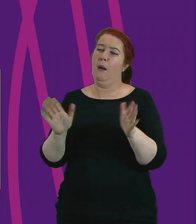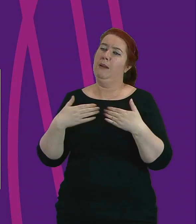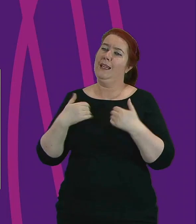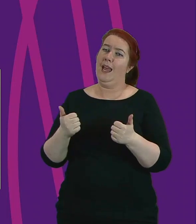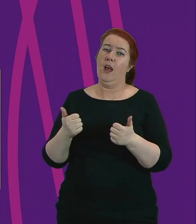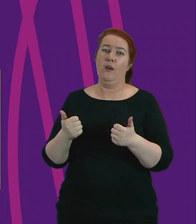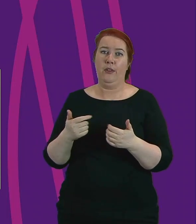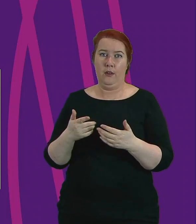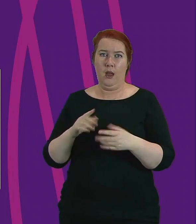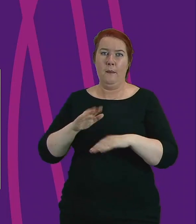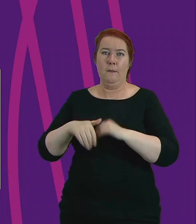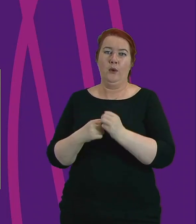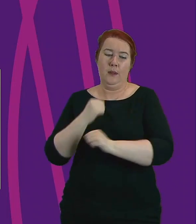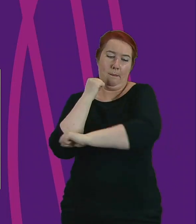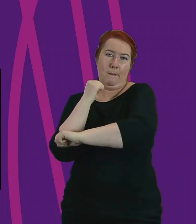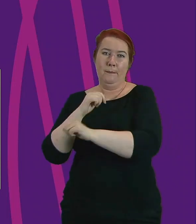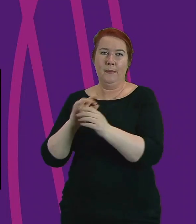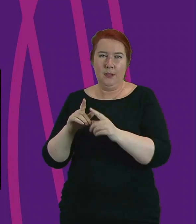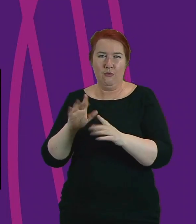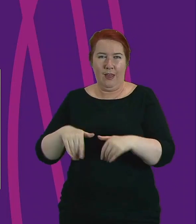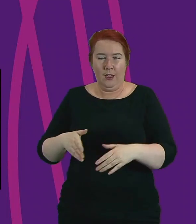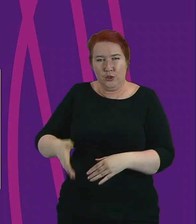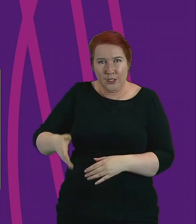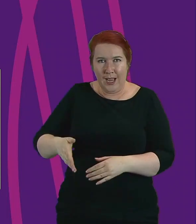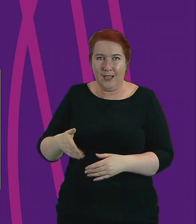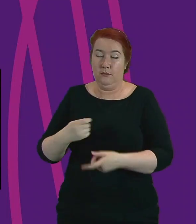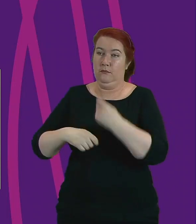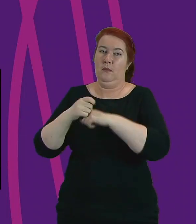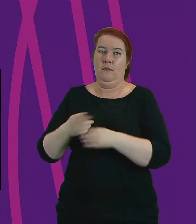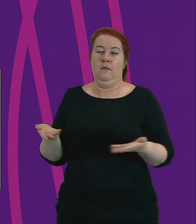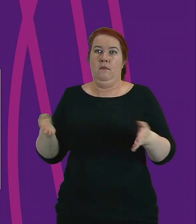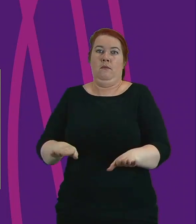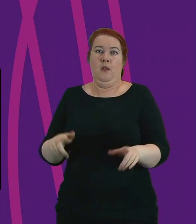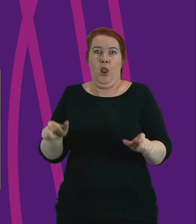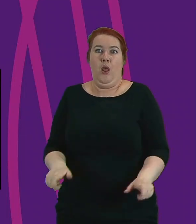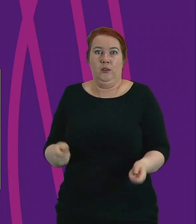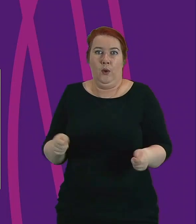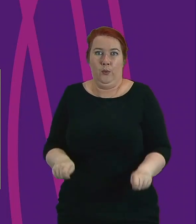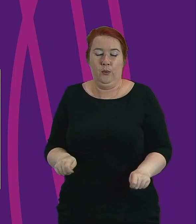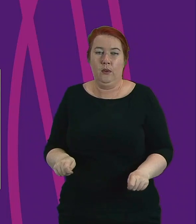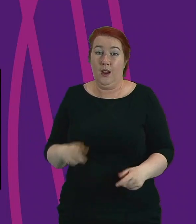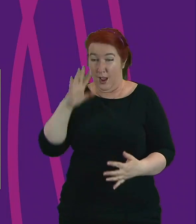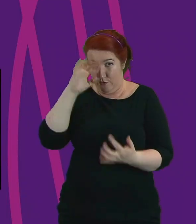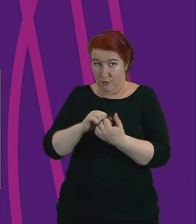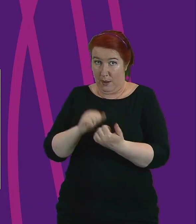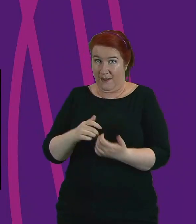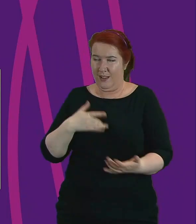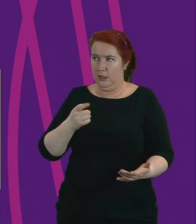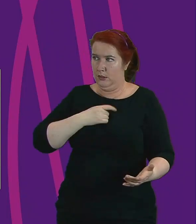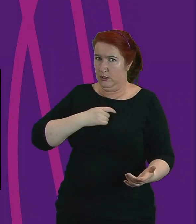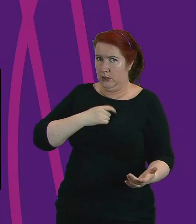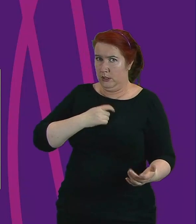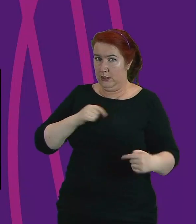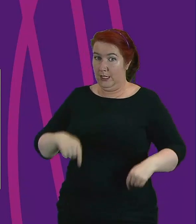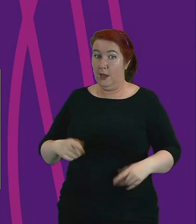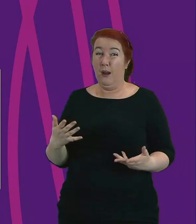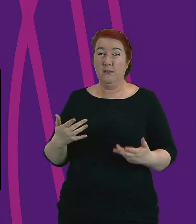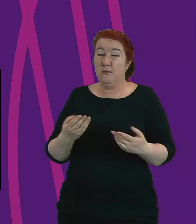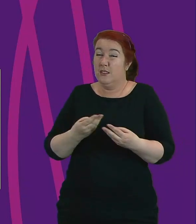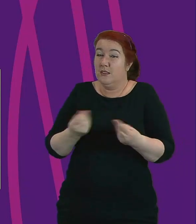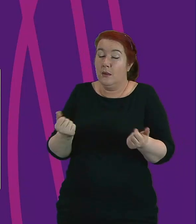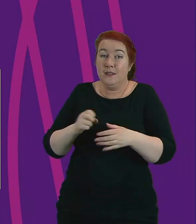bumping elbows to the strictures of lockdown. I remember that sense of creeping anxiety in this building when all but members and a handful of